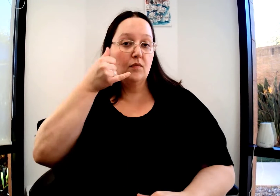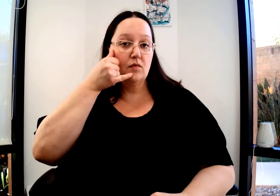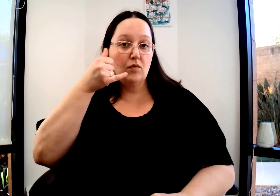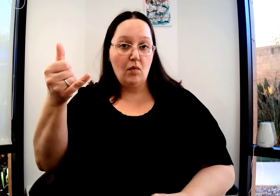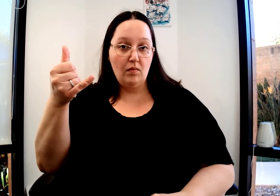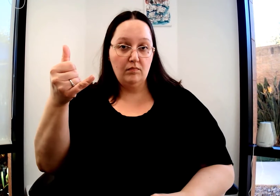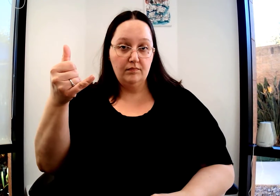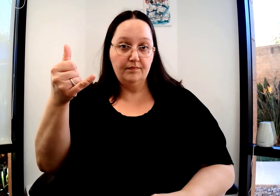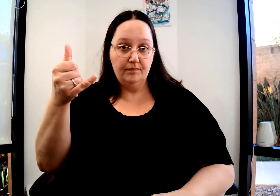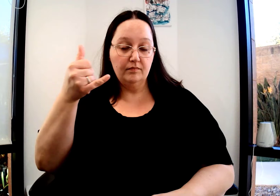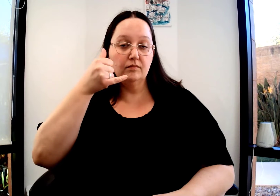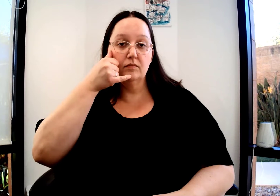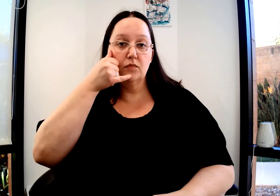is call.